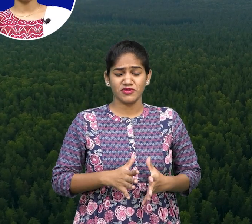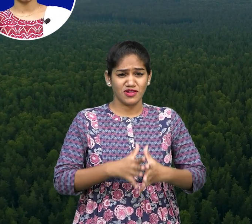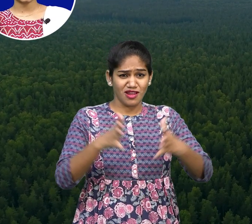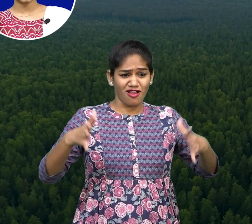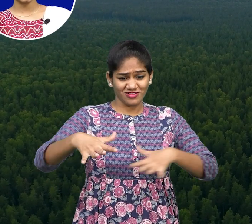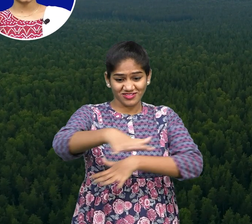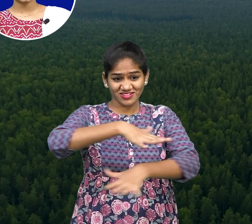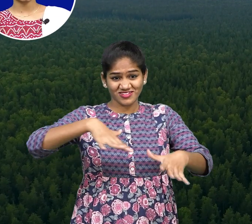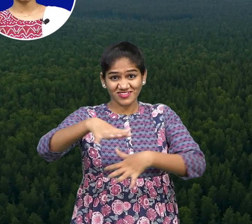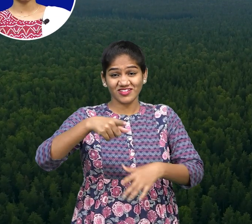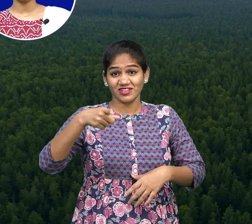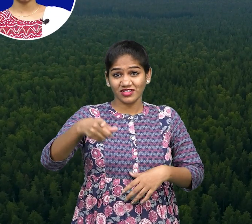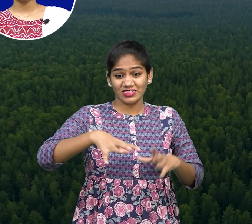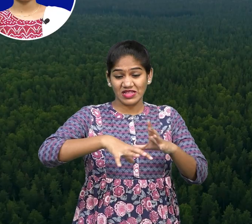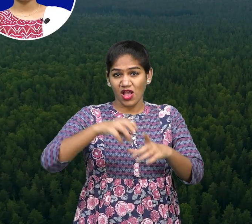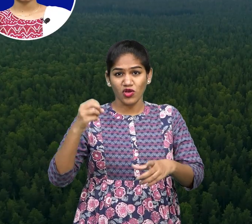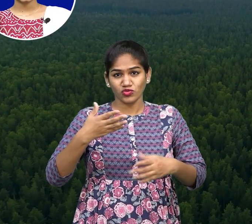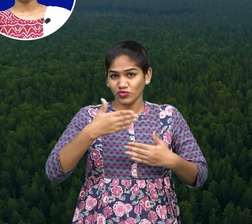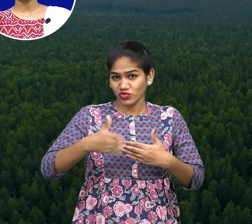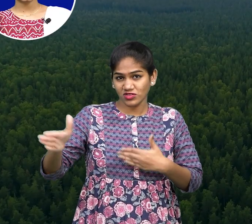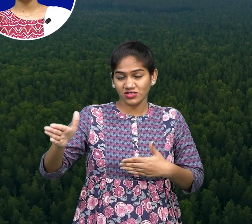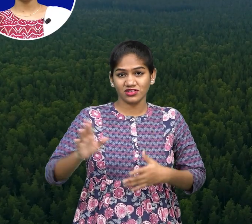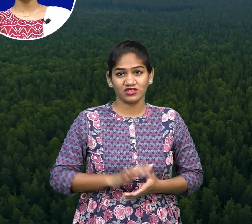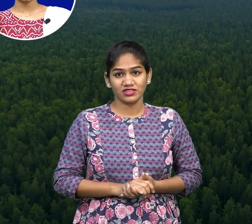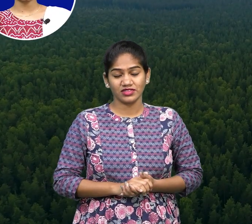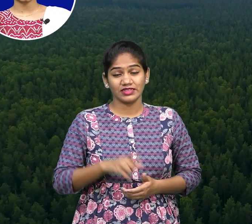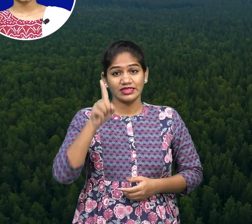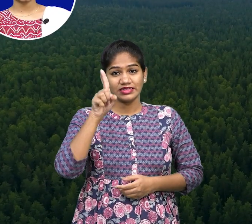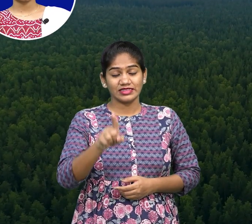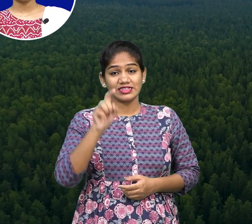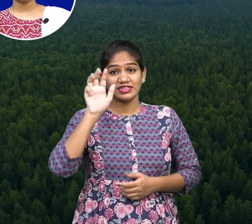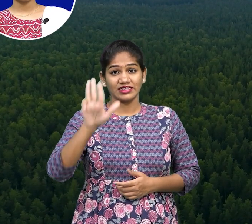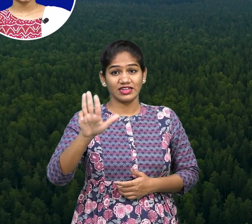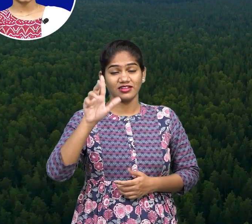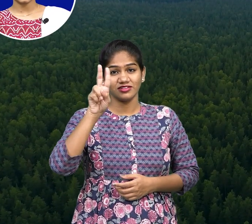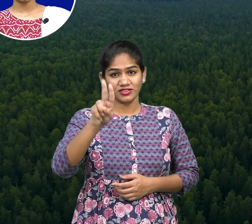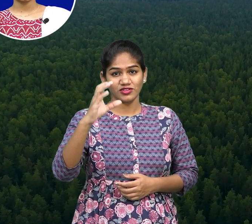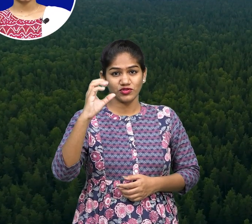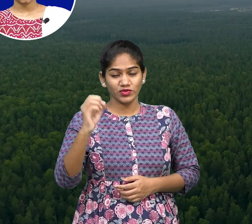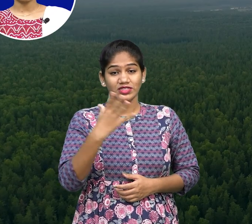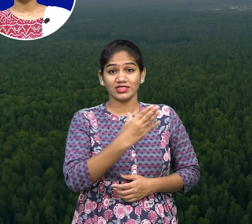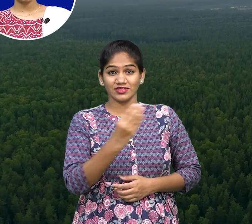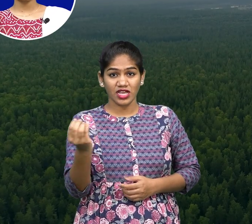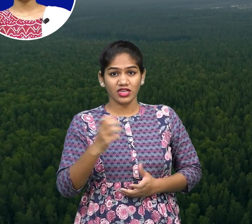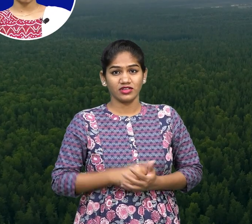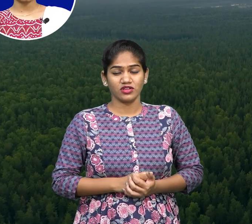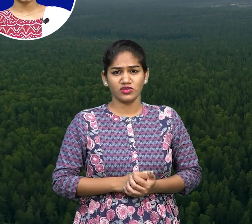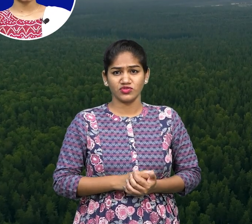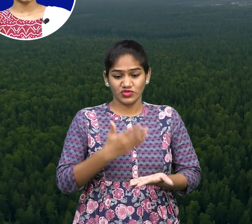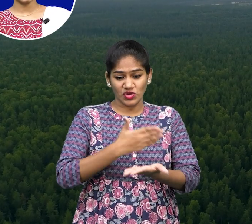large-scale evictions occurred in the 1920s and